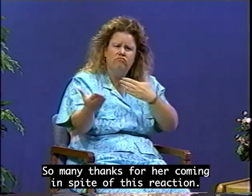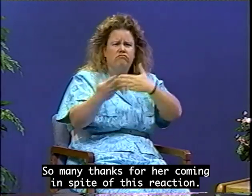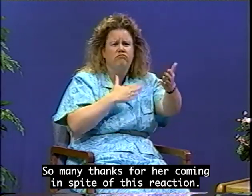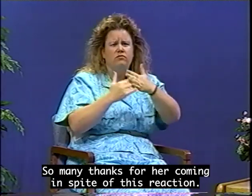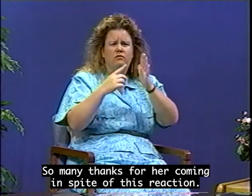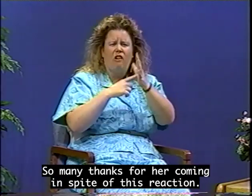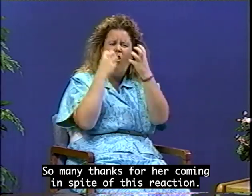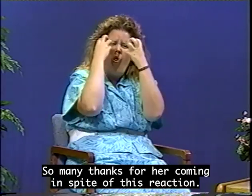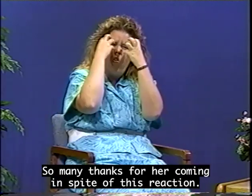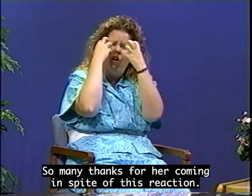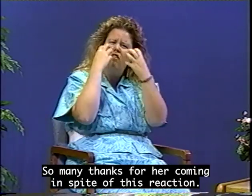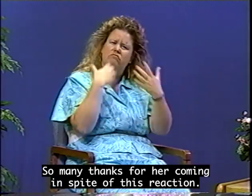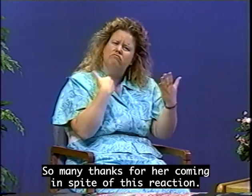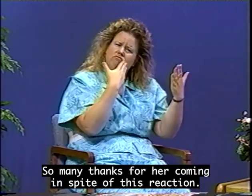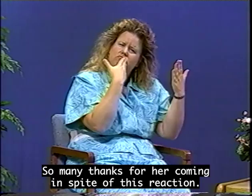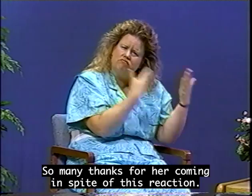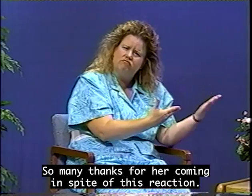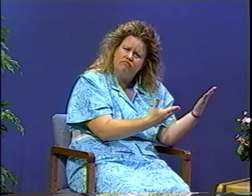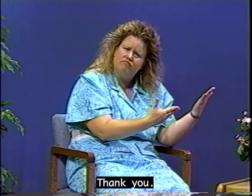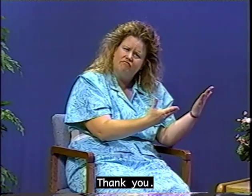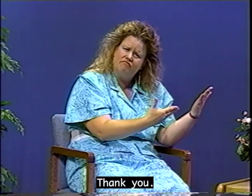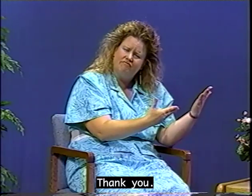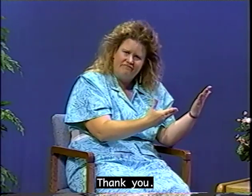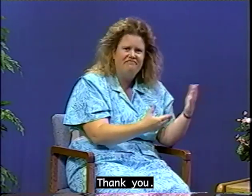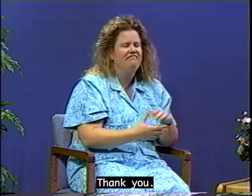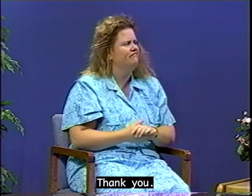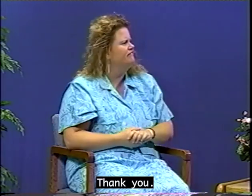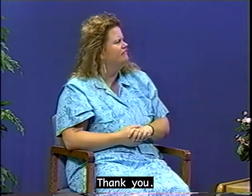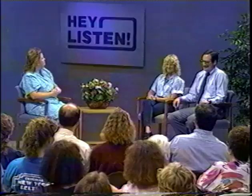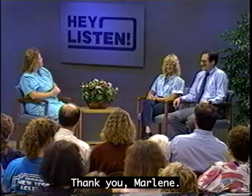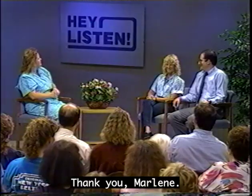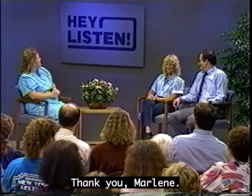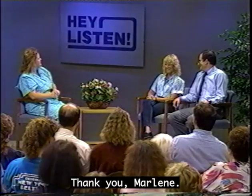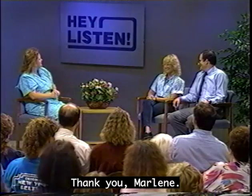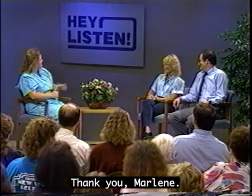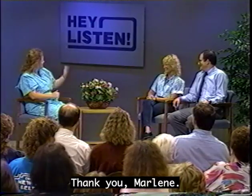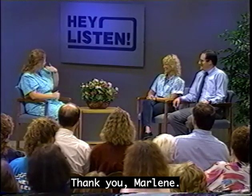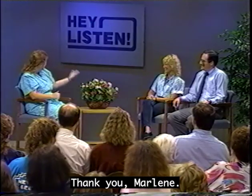many thanks for her coming in spite of this reaction. Thank you.